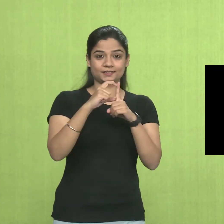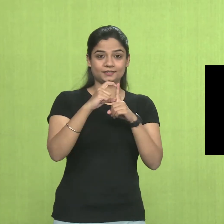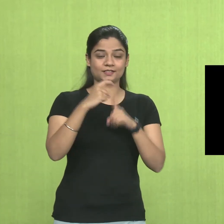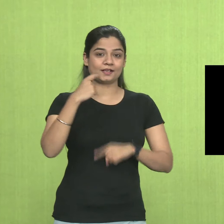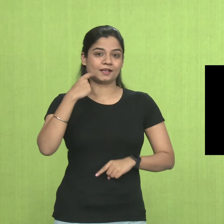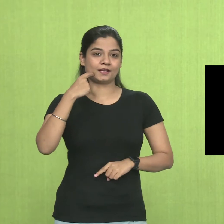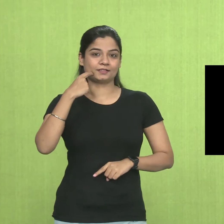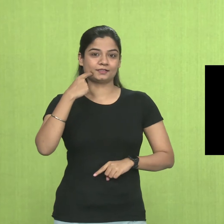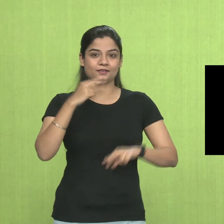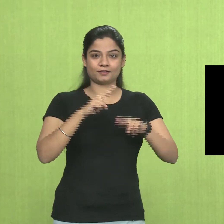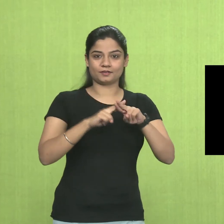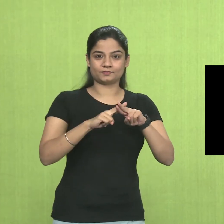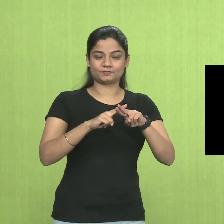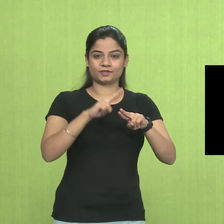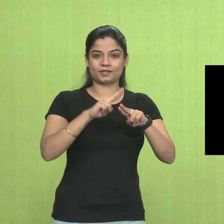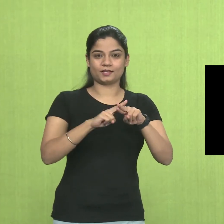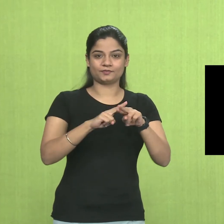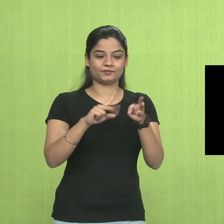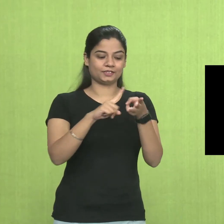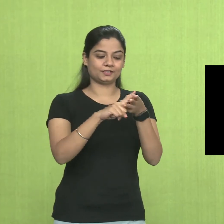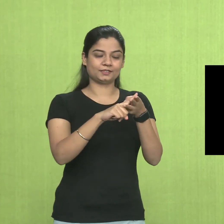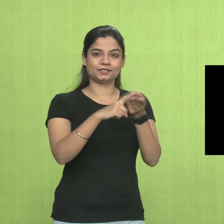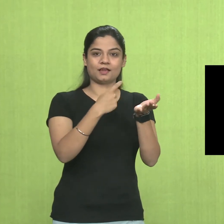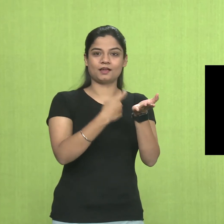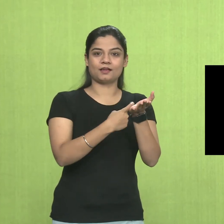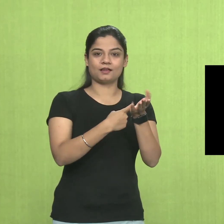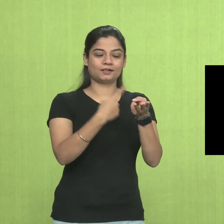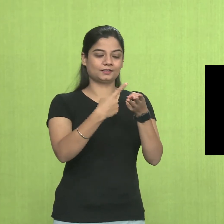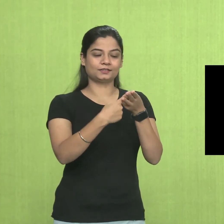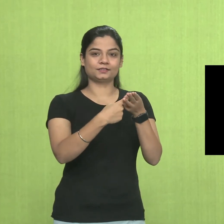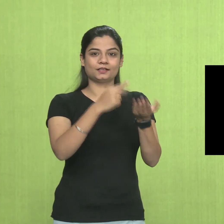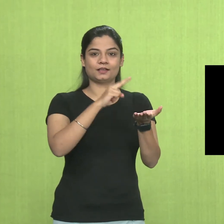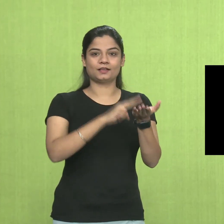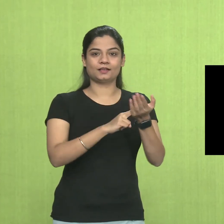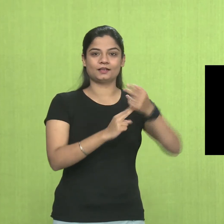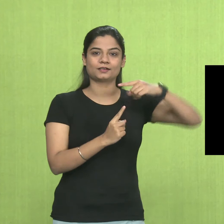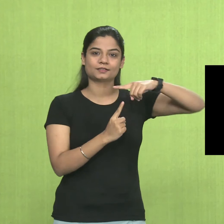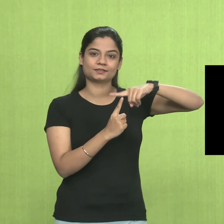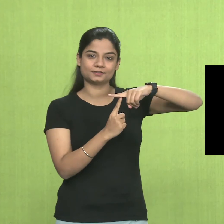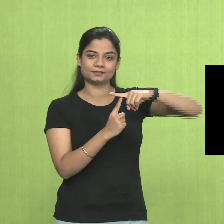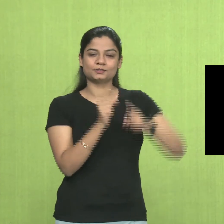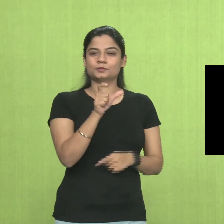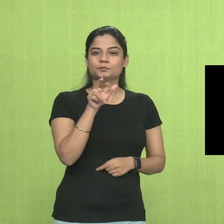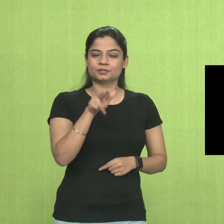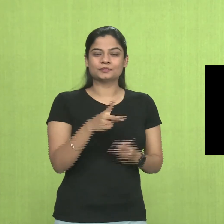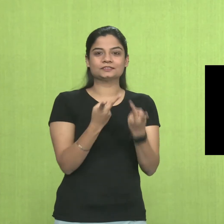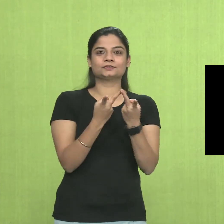Different. Not same as each other. For example, a color is different. Colors are different from each